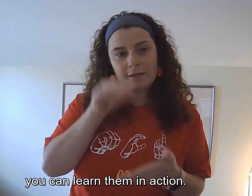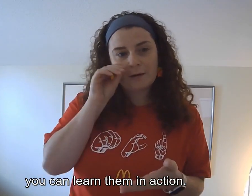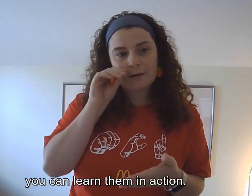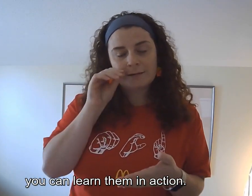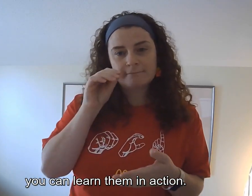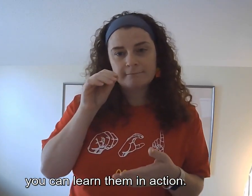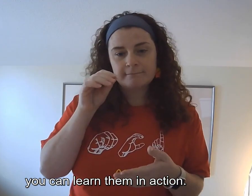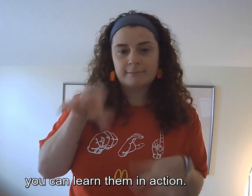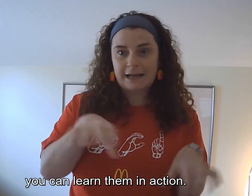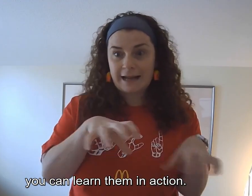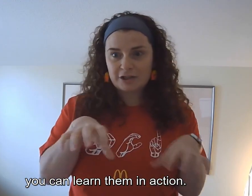action.